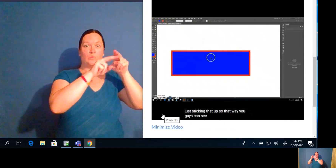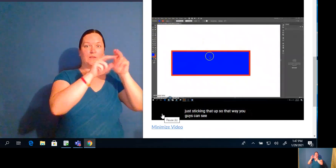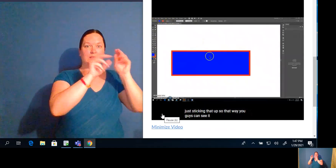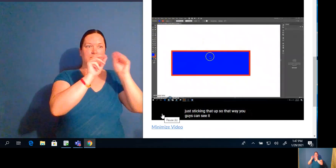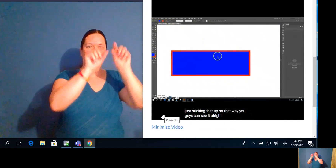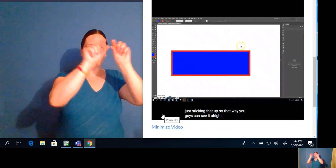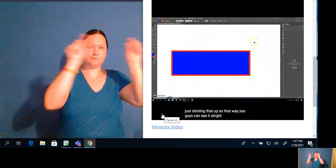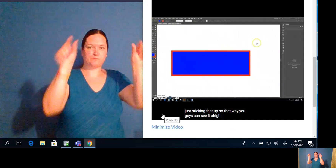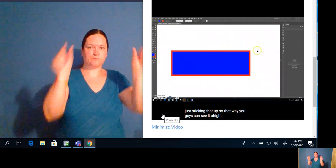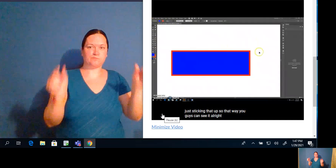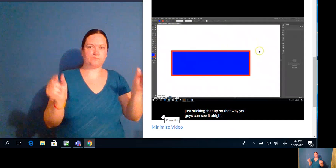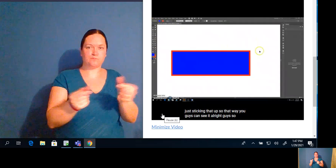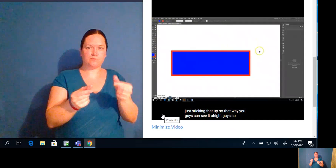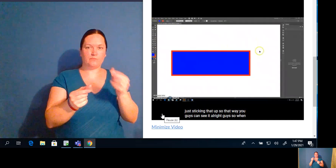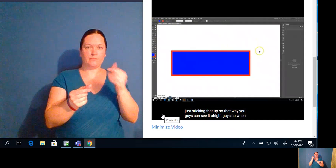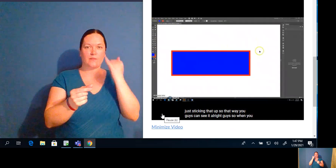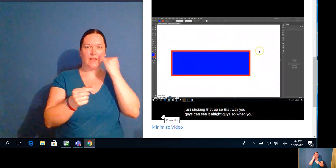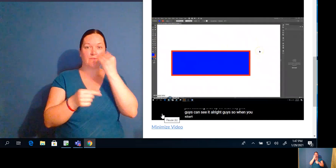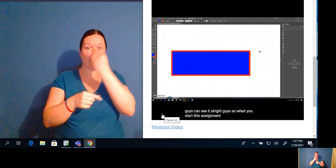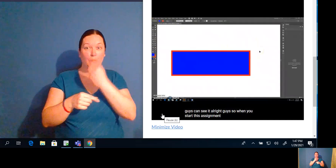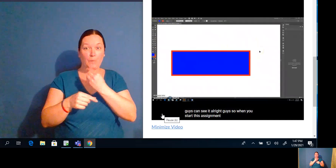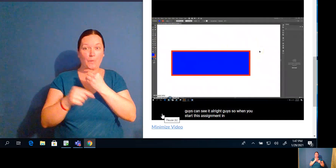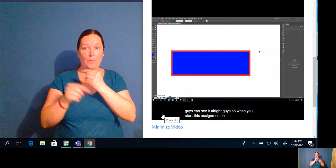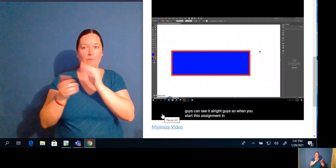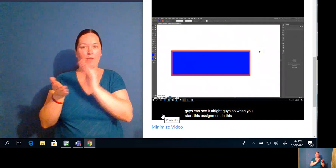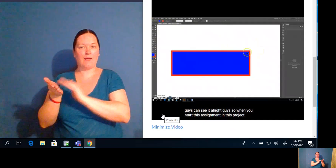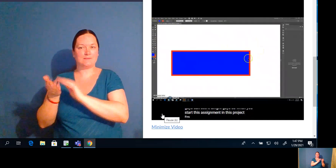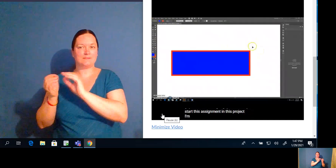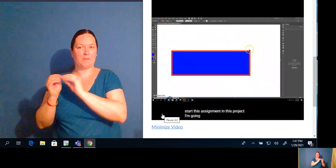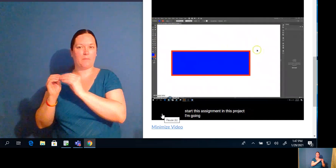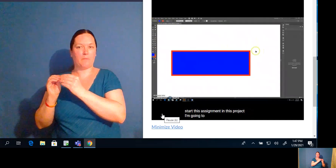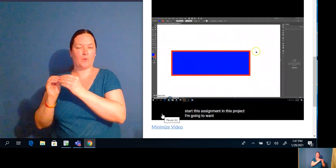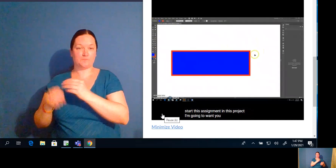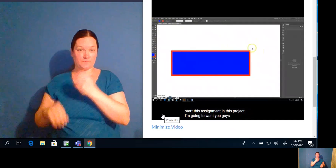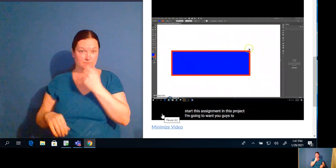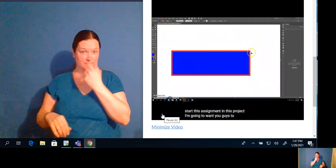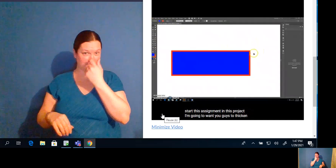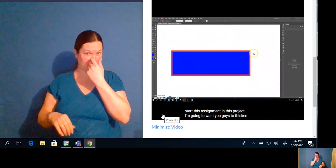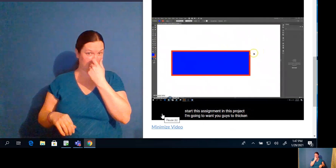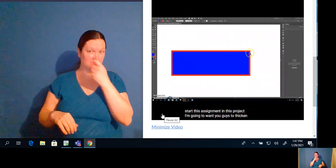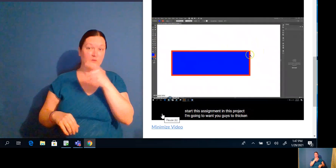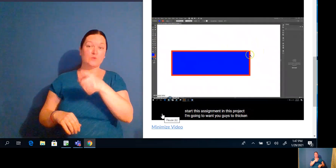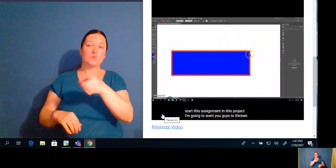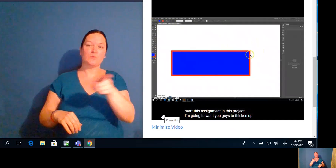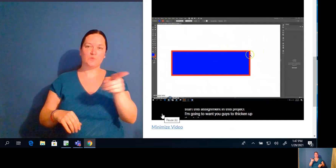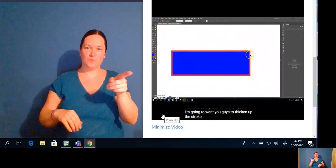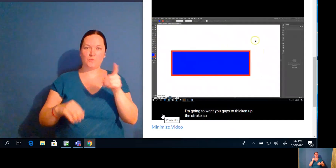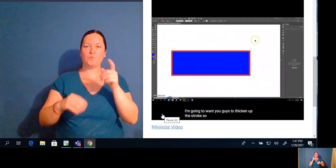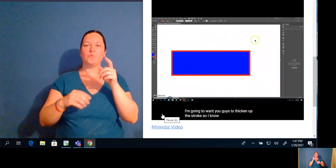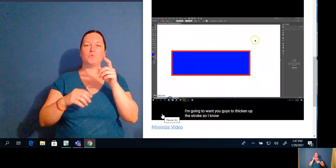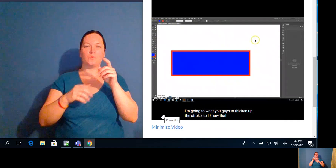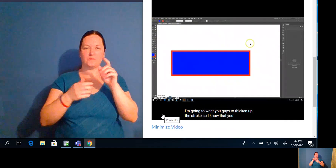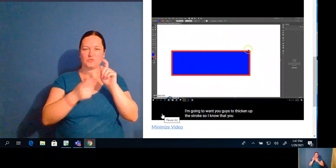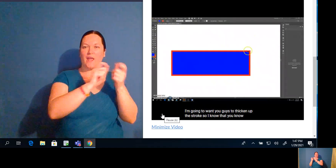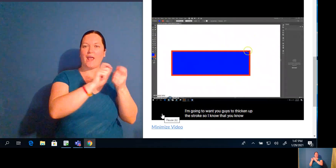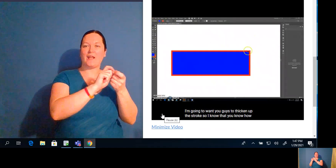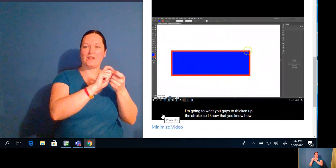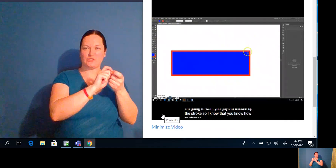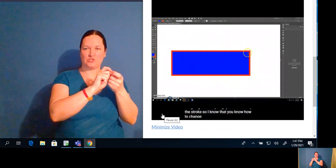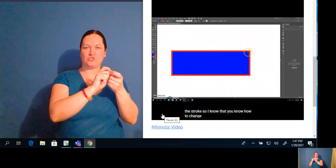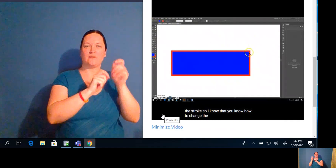that way you guys can see it. All right, guys, so when you start this assignment in this project, I'm going to want you guys to thicken up the stroke so I